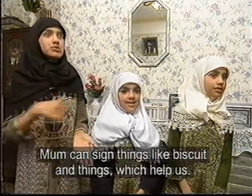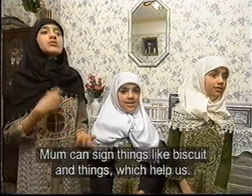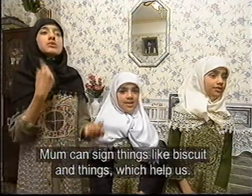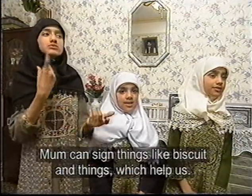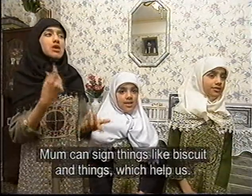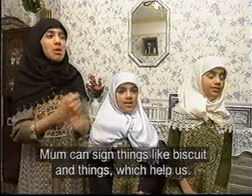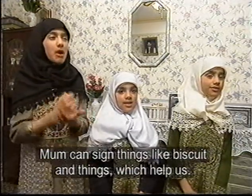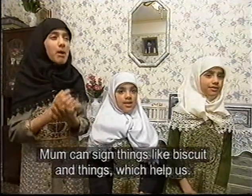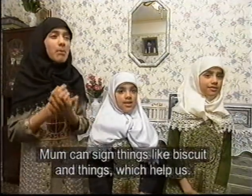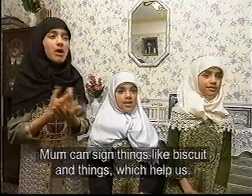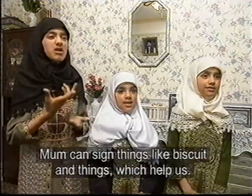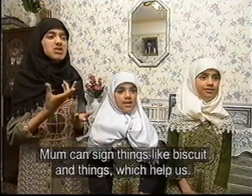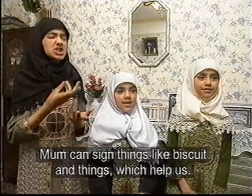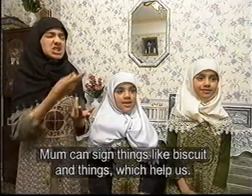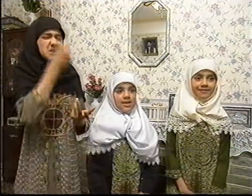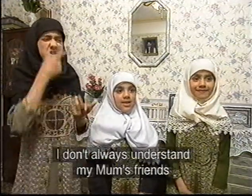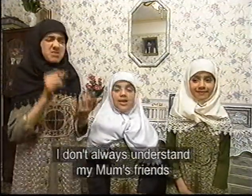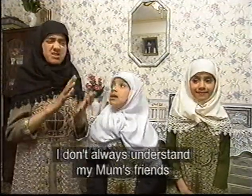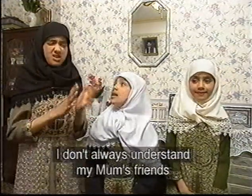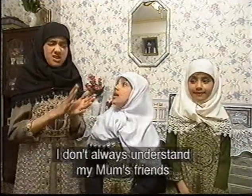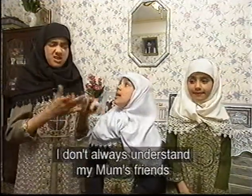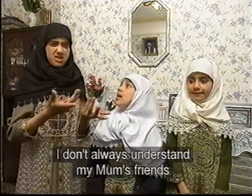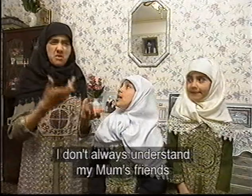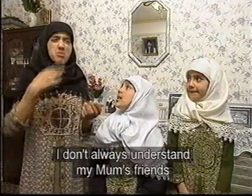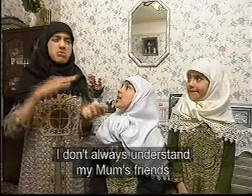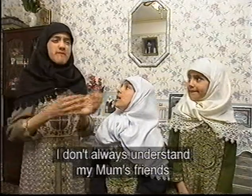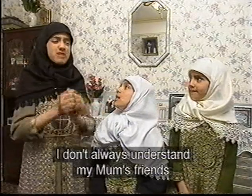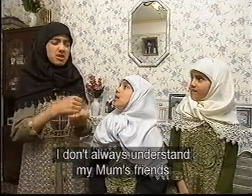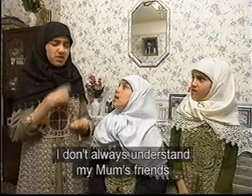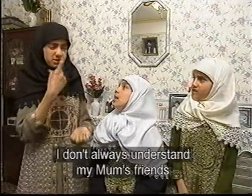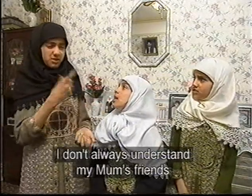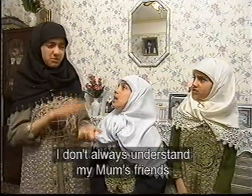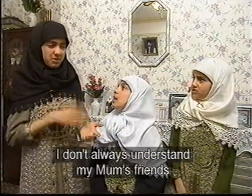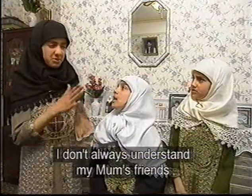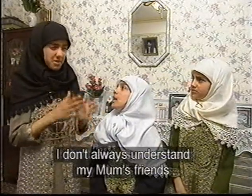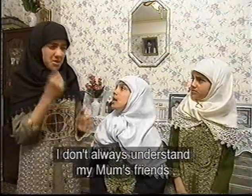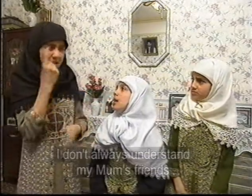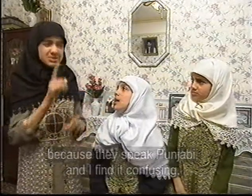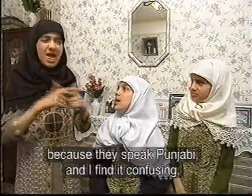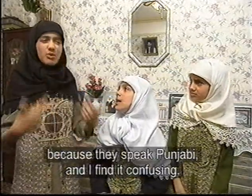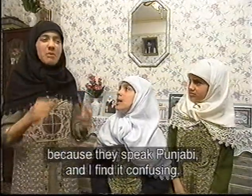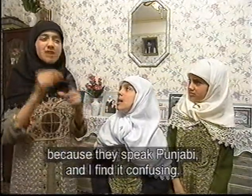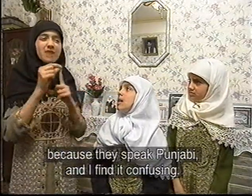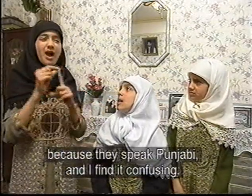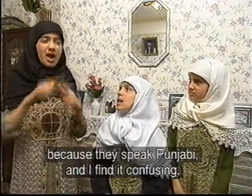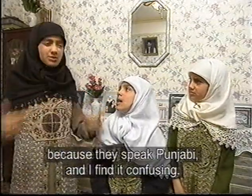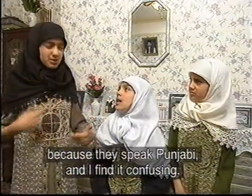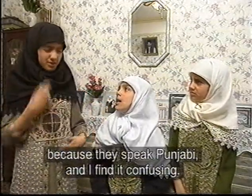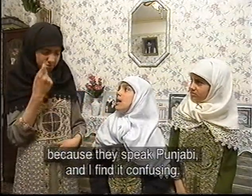things like biscuits and things, which help us. I don't always understand my mum's friends because they speak Punjabi and I find